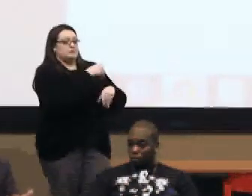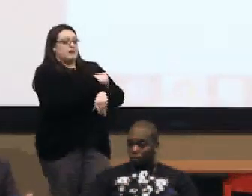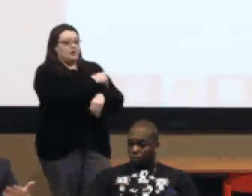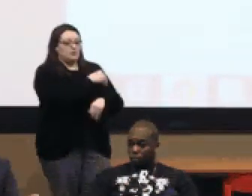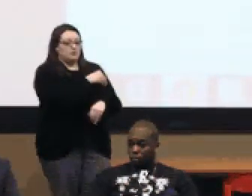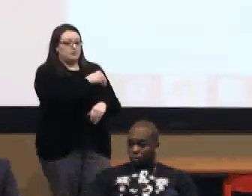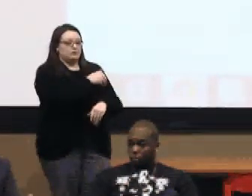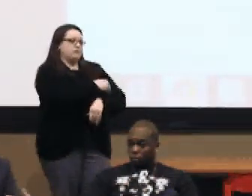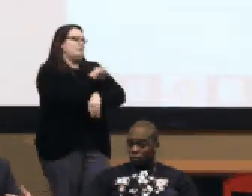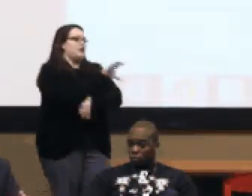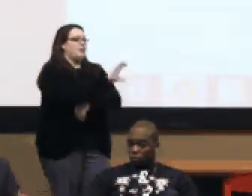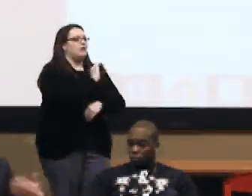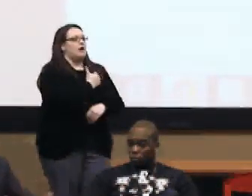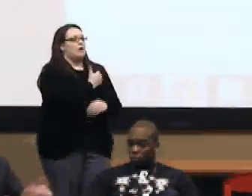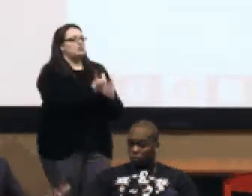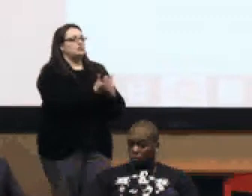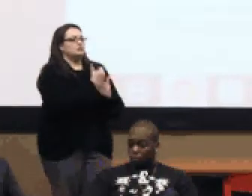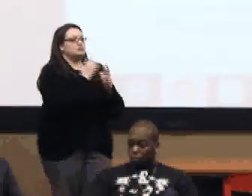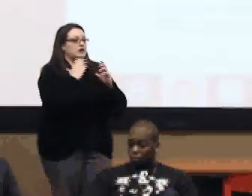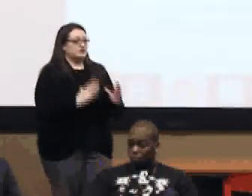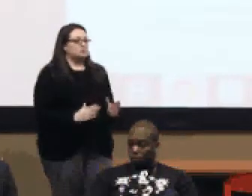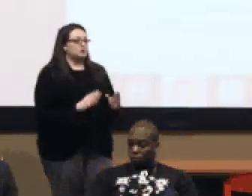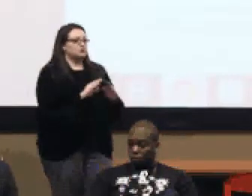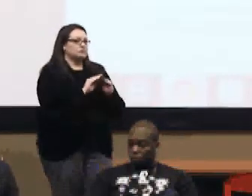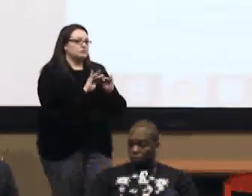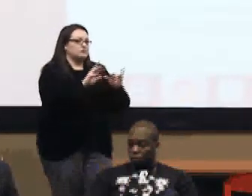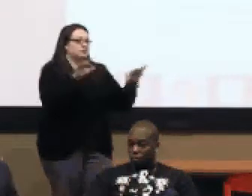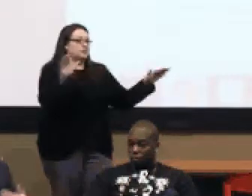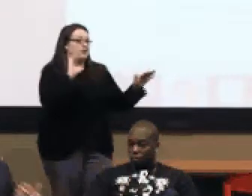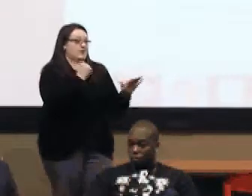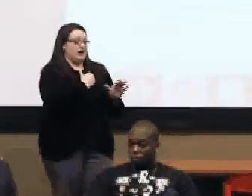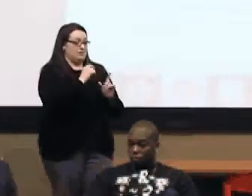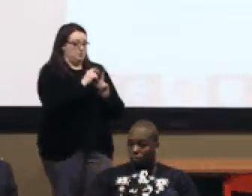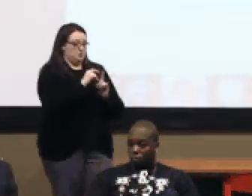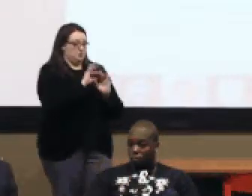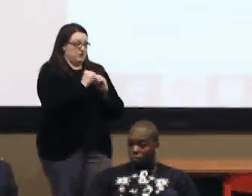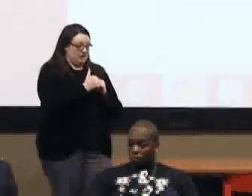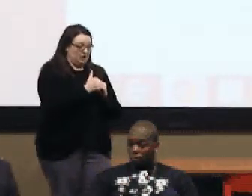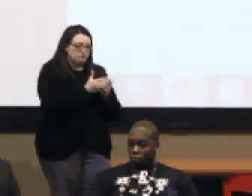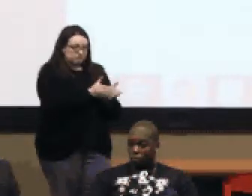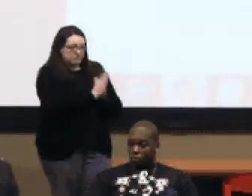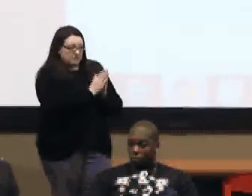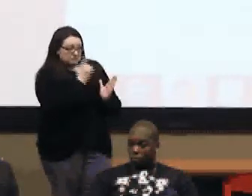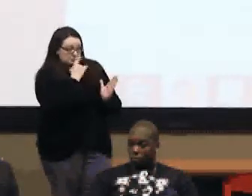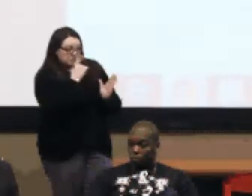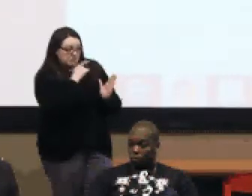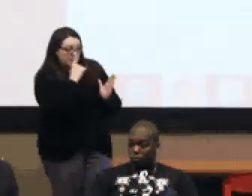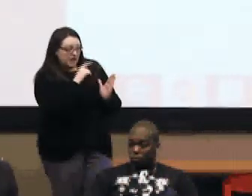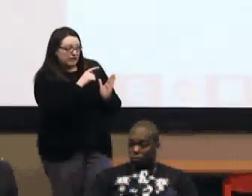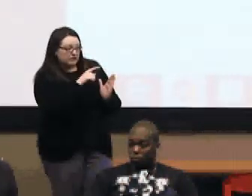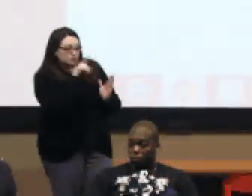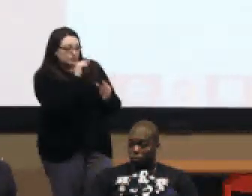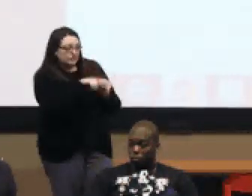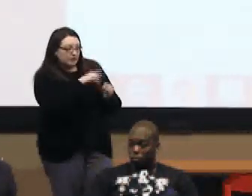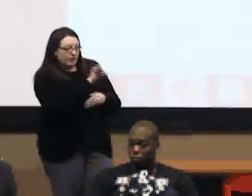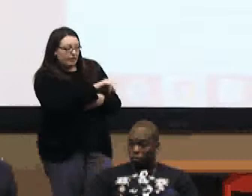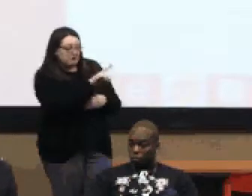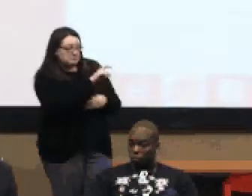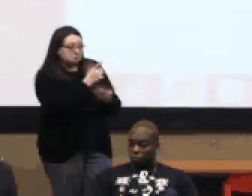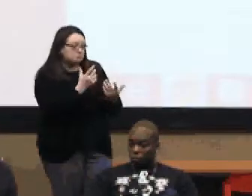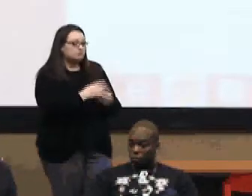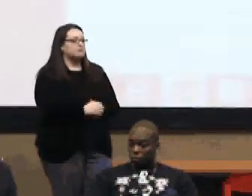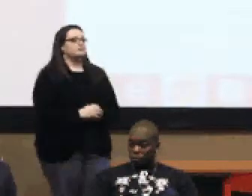our customers and new customers to spread the word about us just by asking sort of for them to do